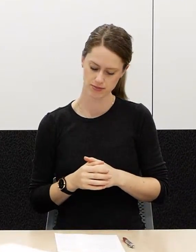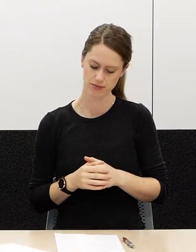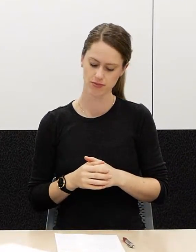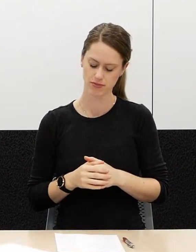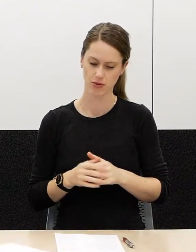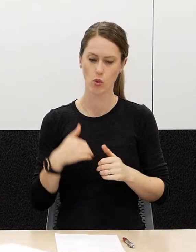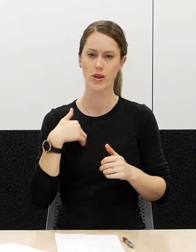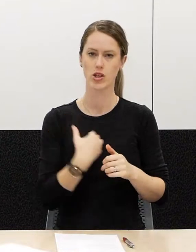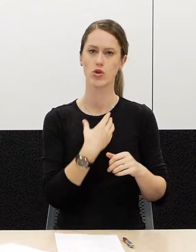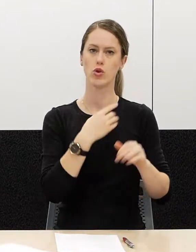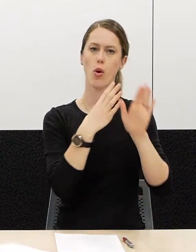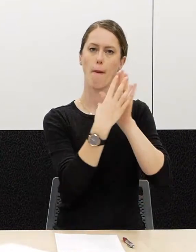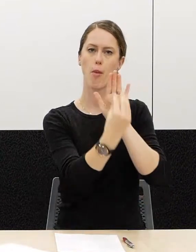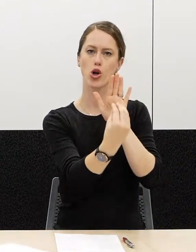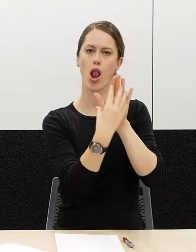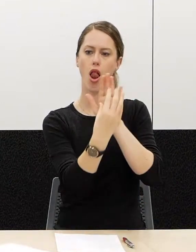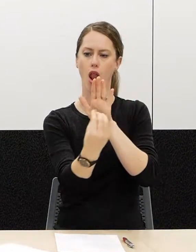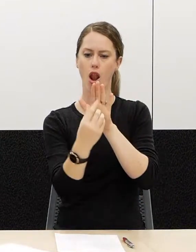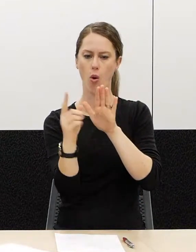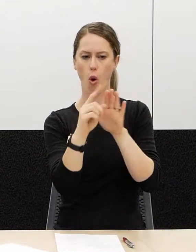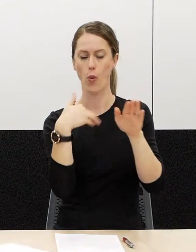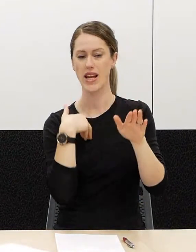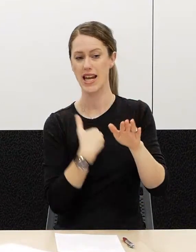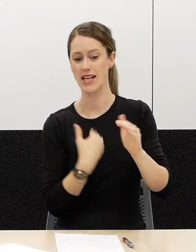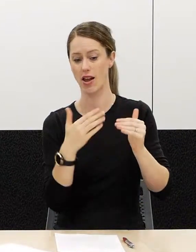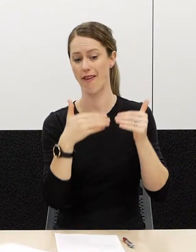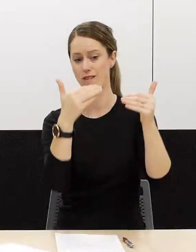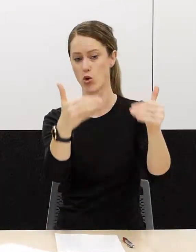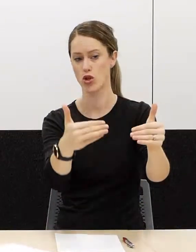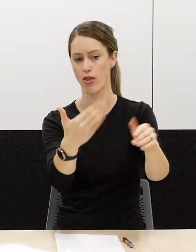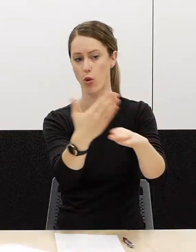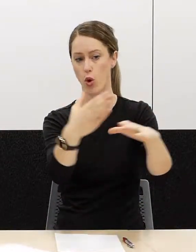do some modelling about what workforce we need going